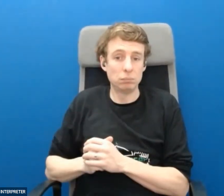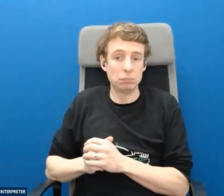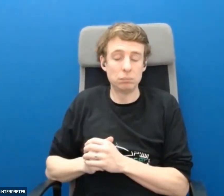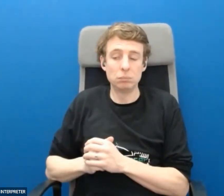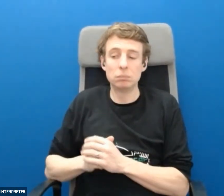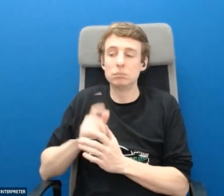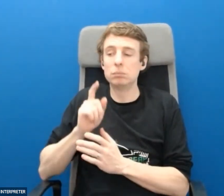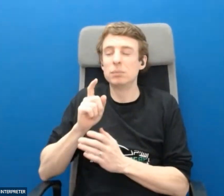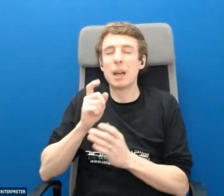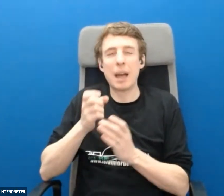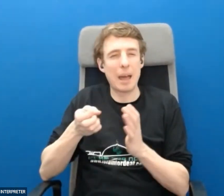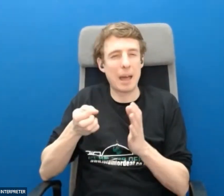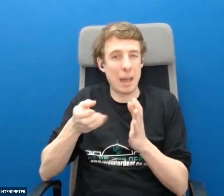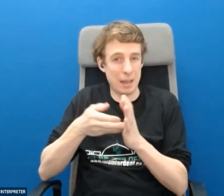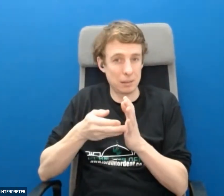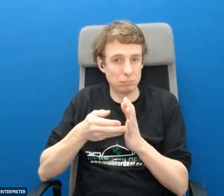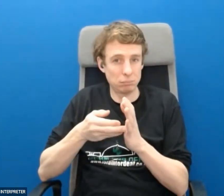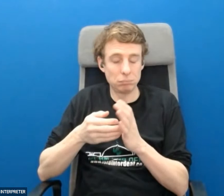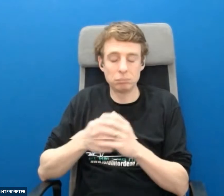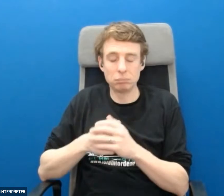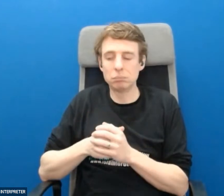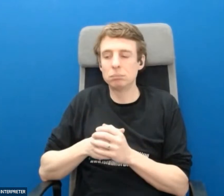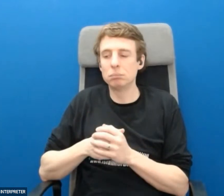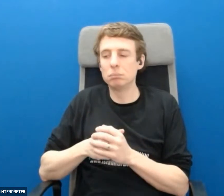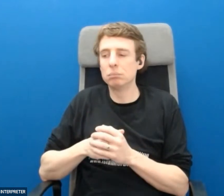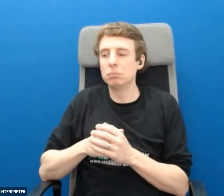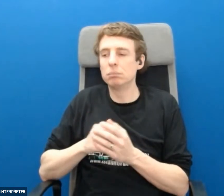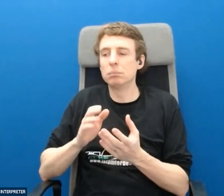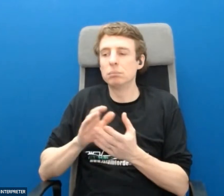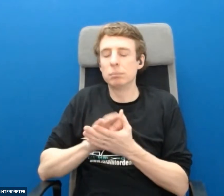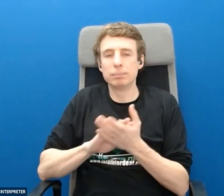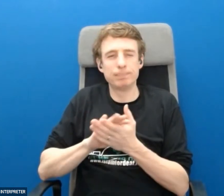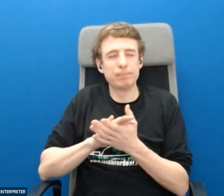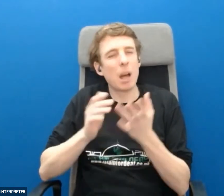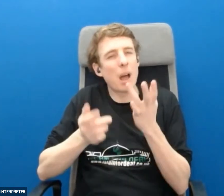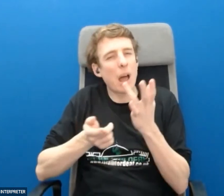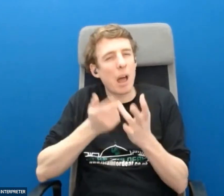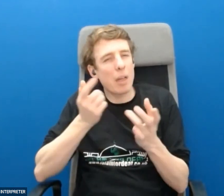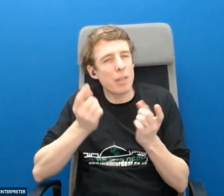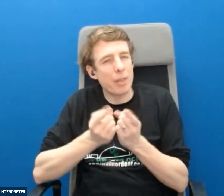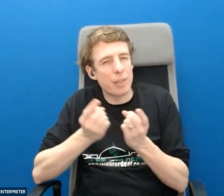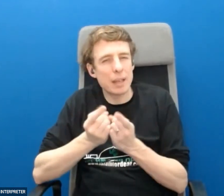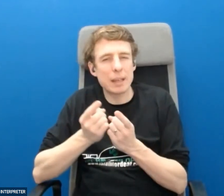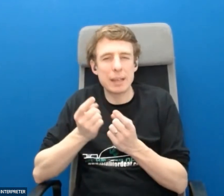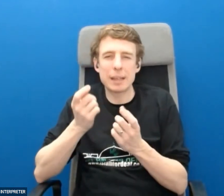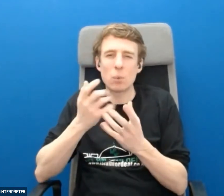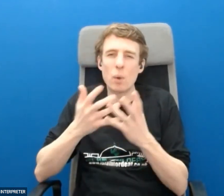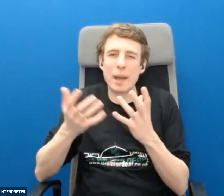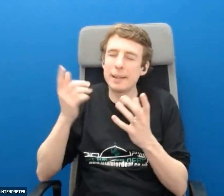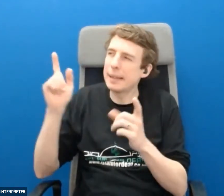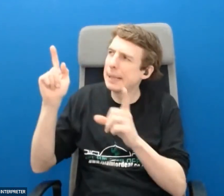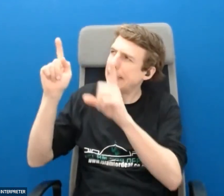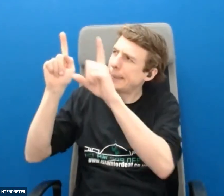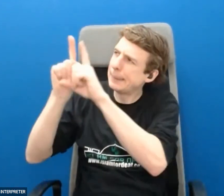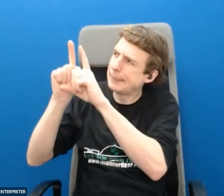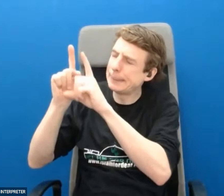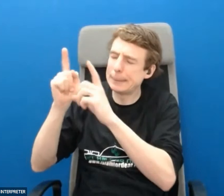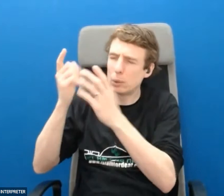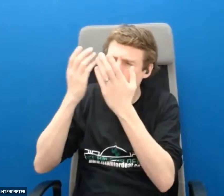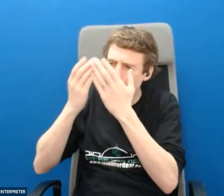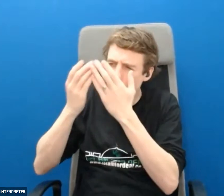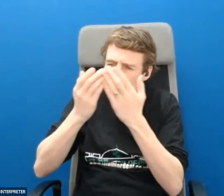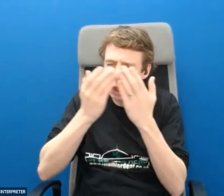that the individual does not worship anything other than Allah or besides Allah the Most High. And